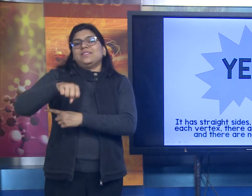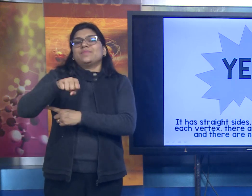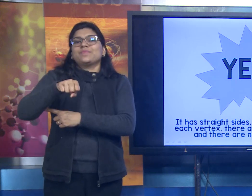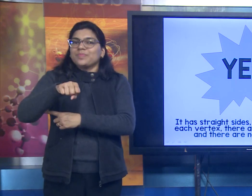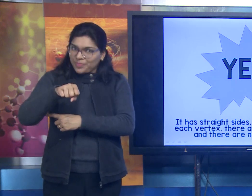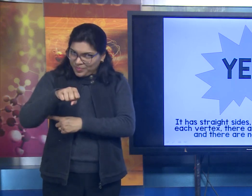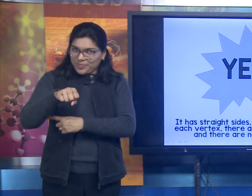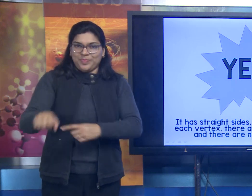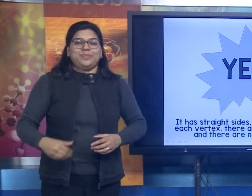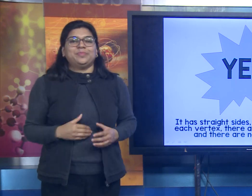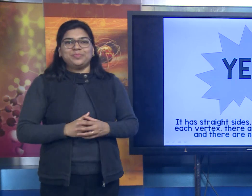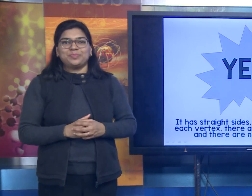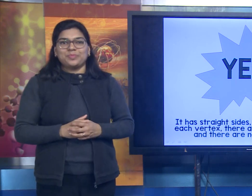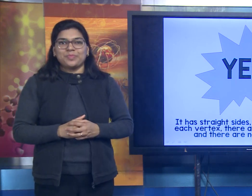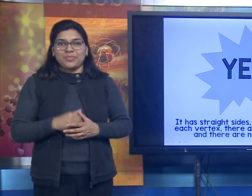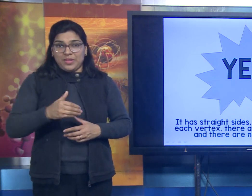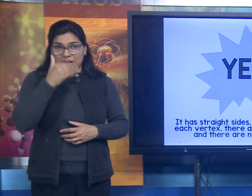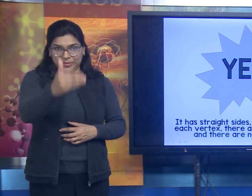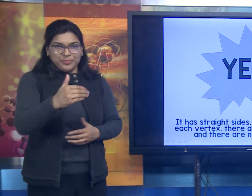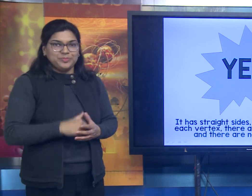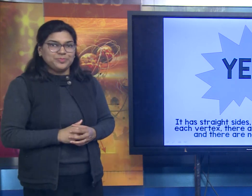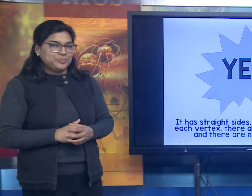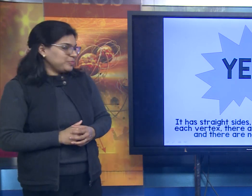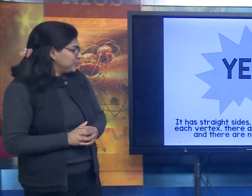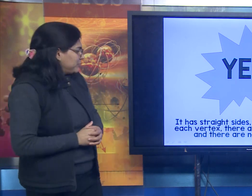it is a polygon, yes. Now let's move further.